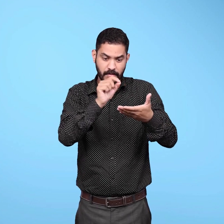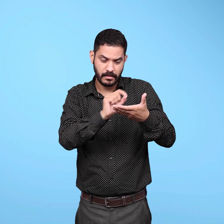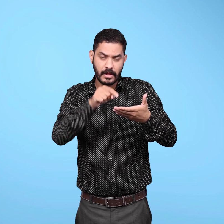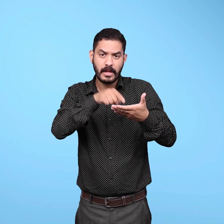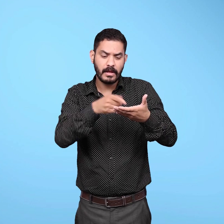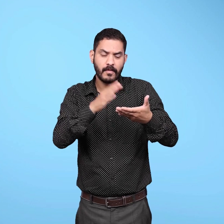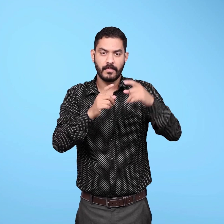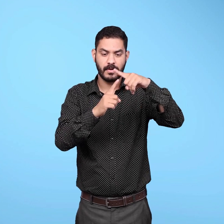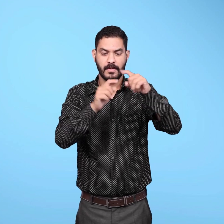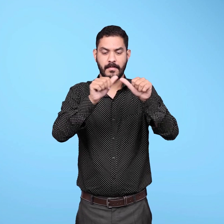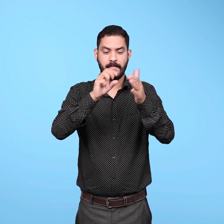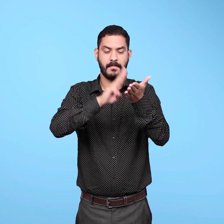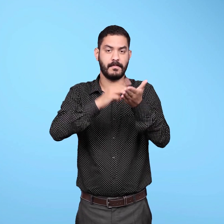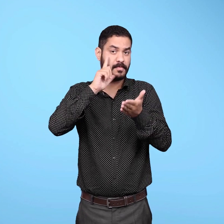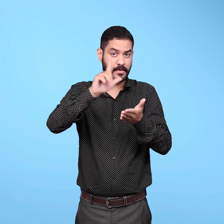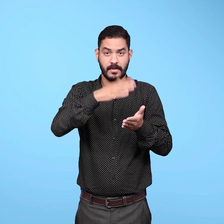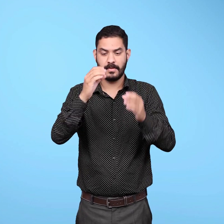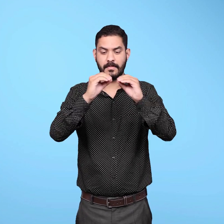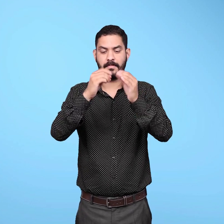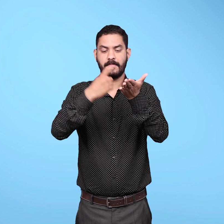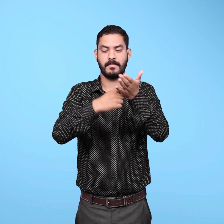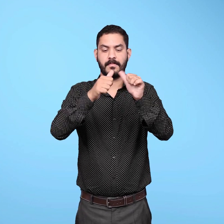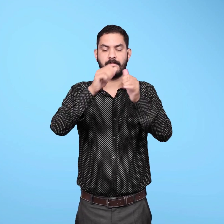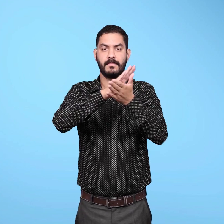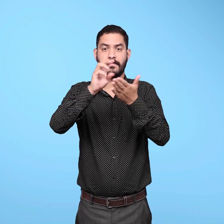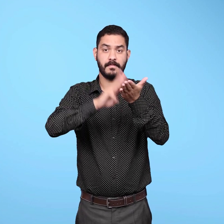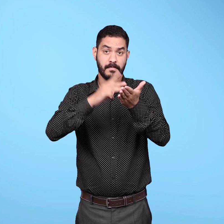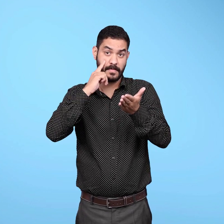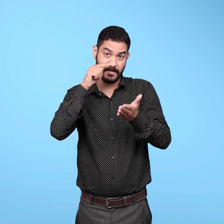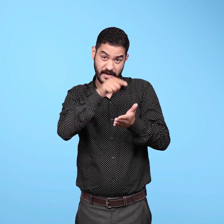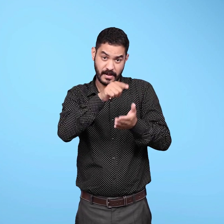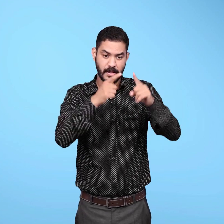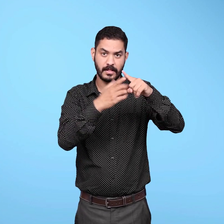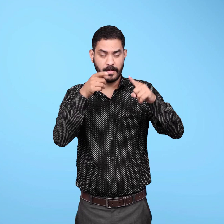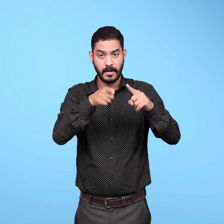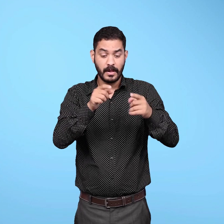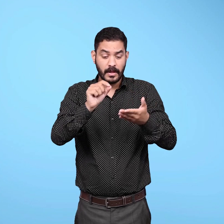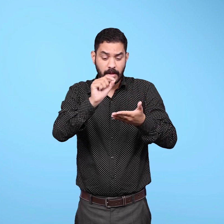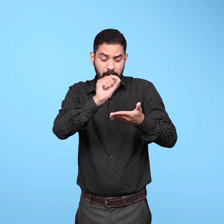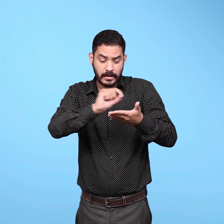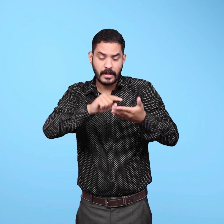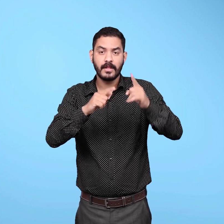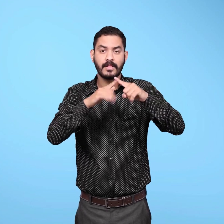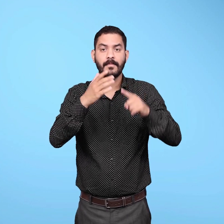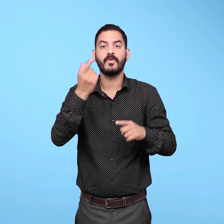inscriptions. Several pieces of pottery have inscriptions in Brahmi, which was used to